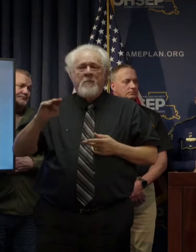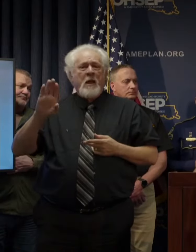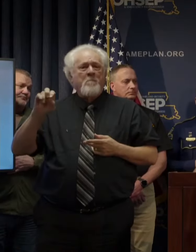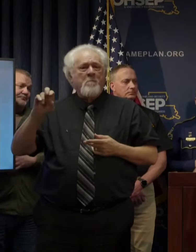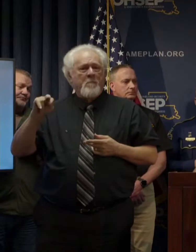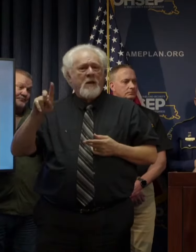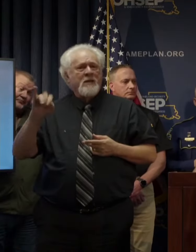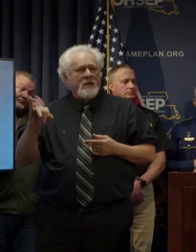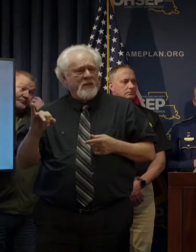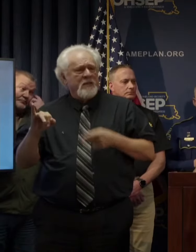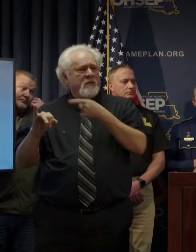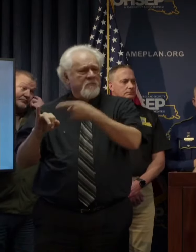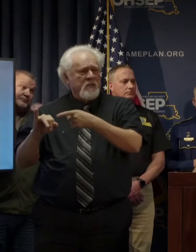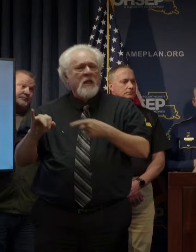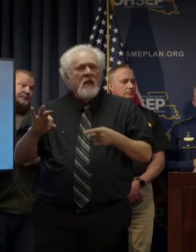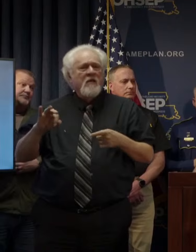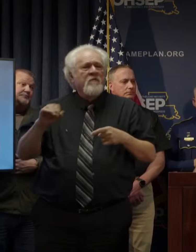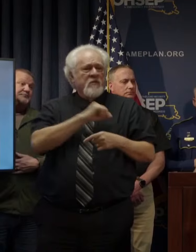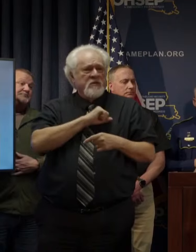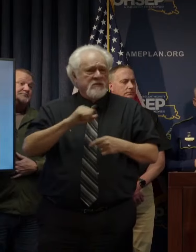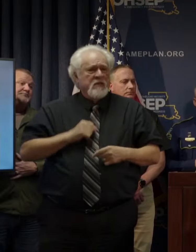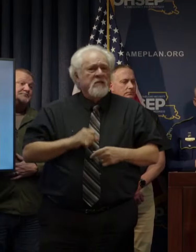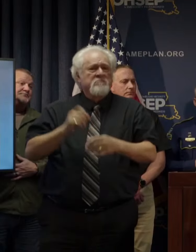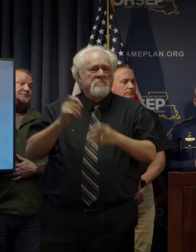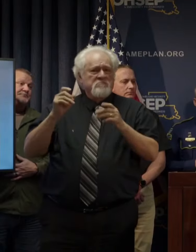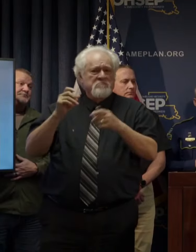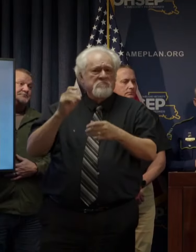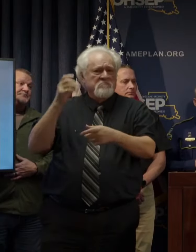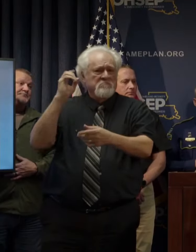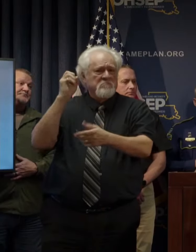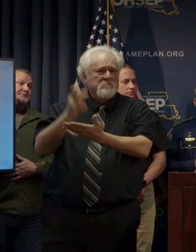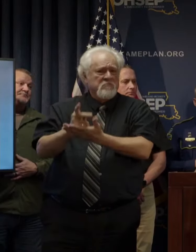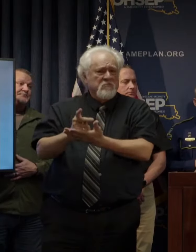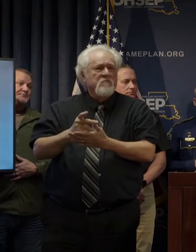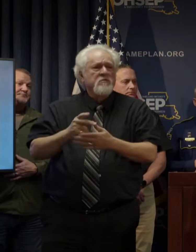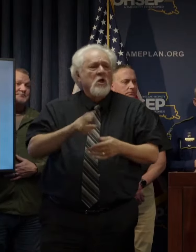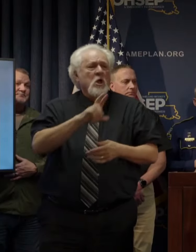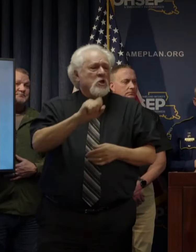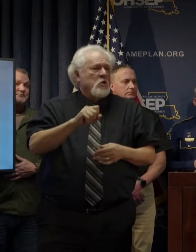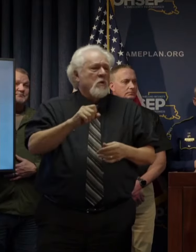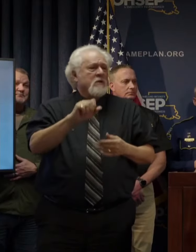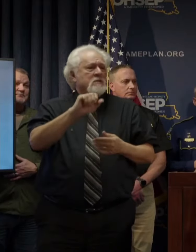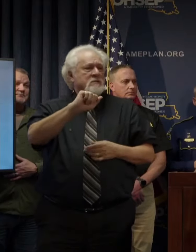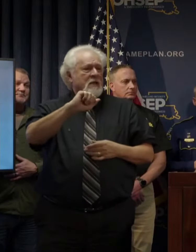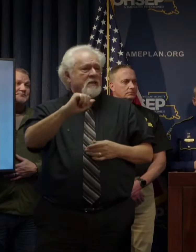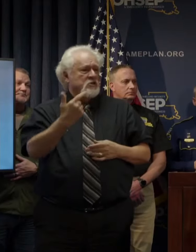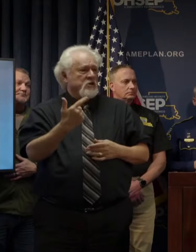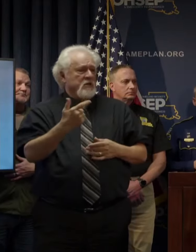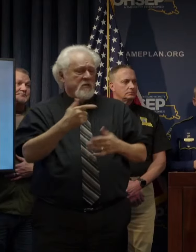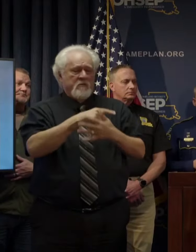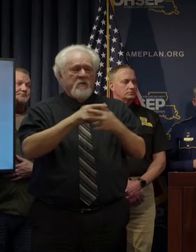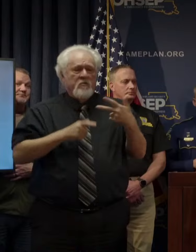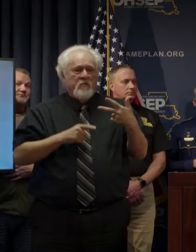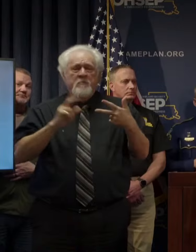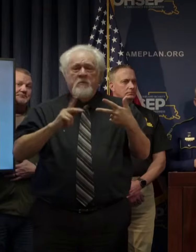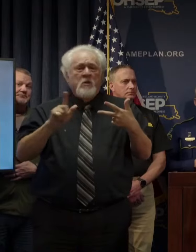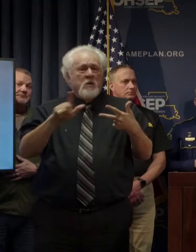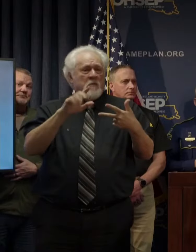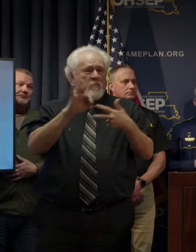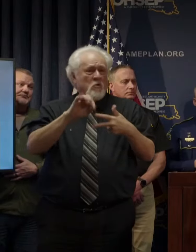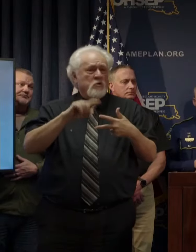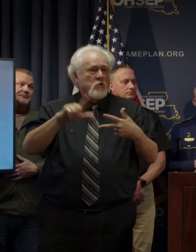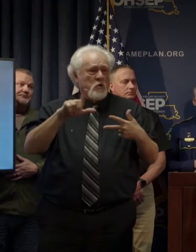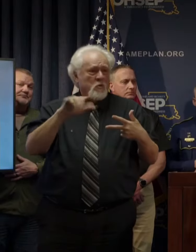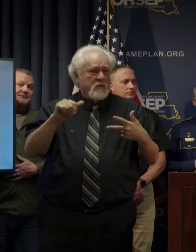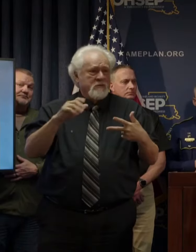Again, if the Senate confirms him, the new U.S. Attorney General. Those are the three people most important to Louisiana in